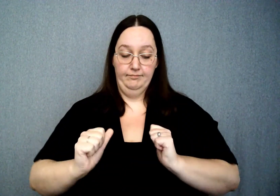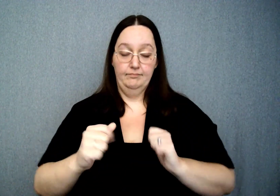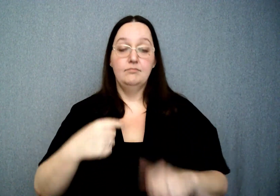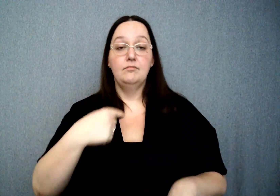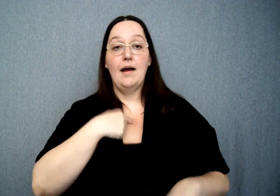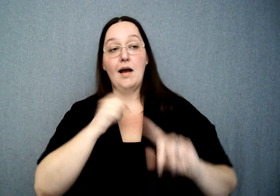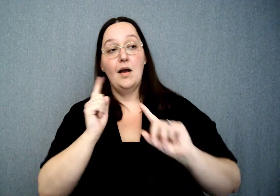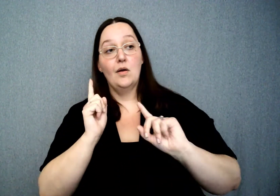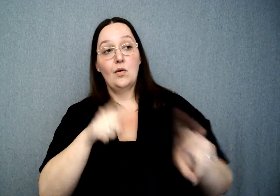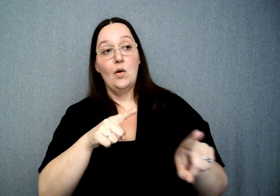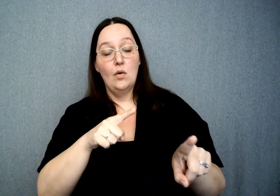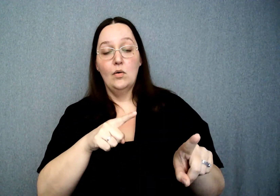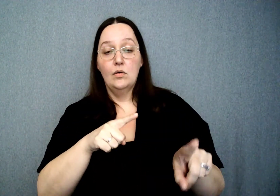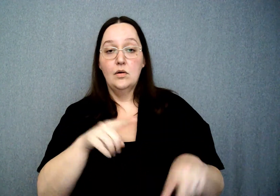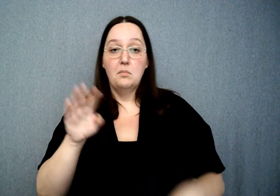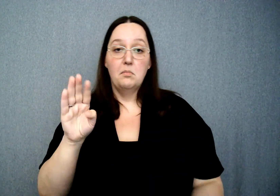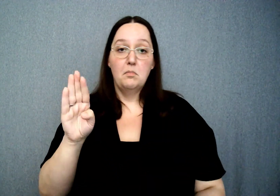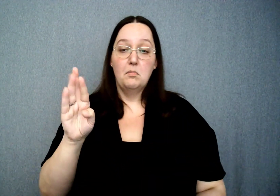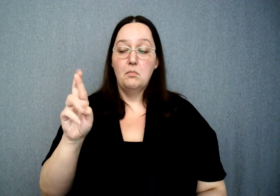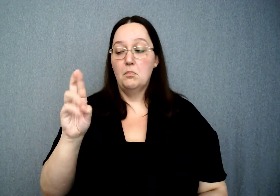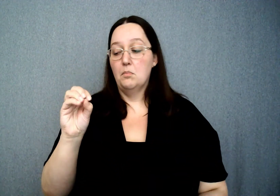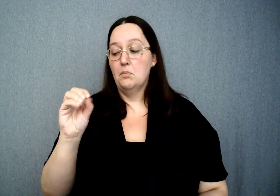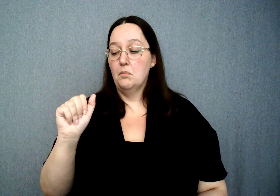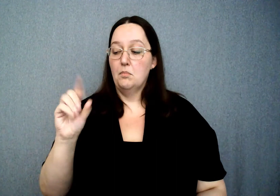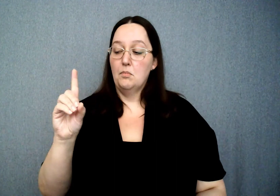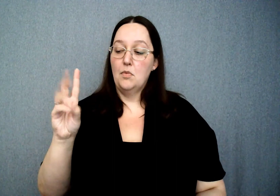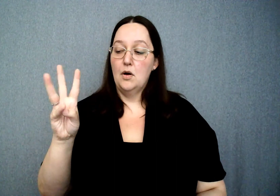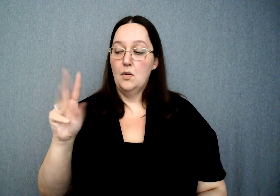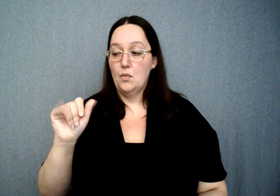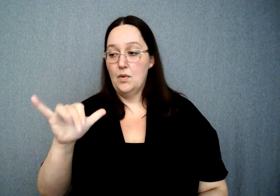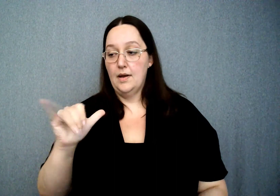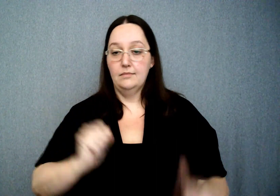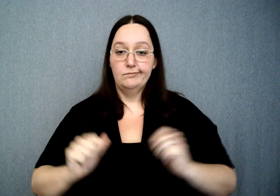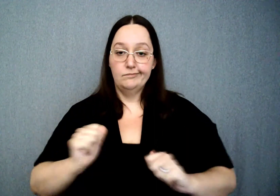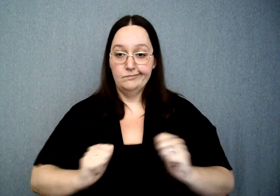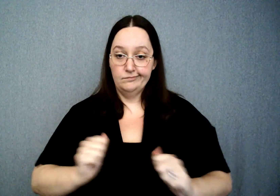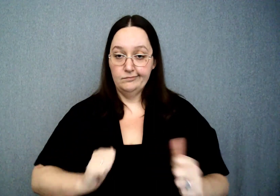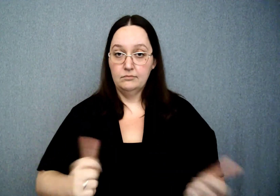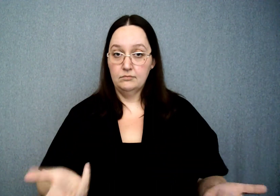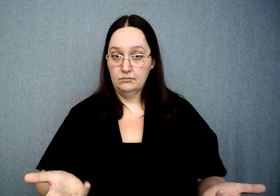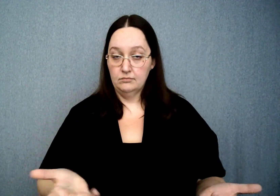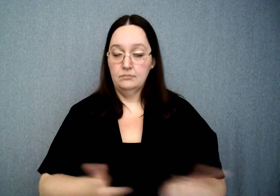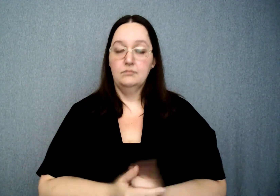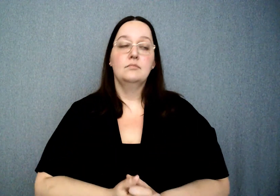context. I go there, Broadway, what am I using it? Play.